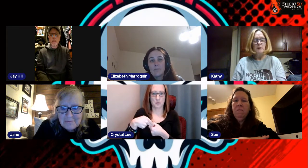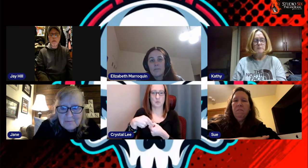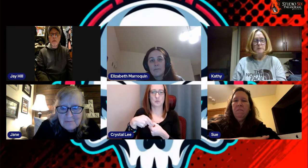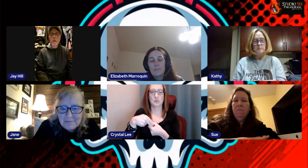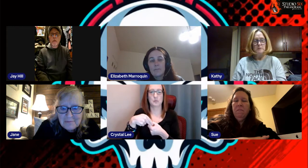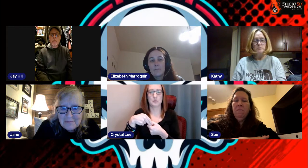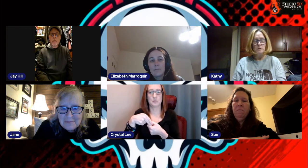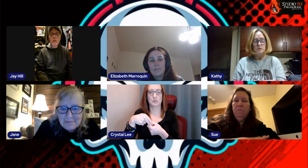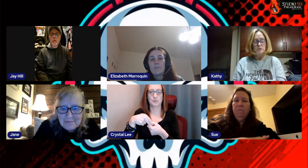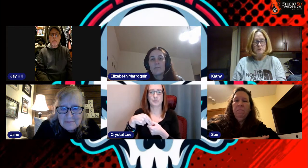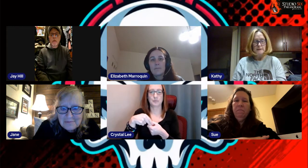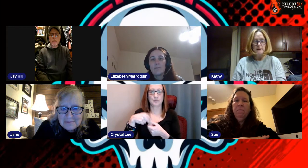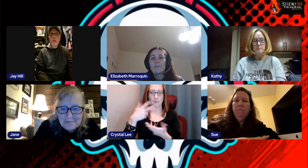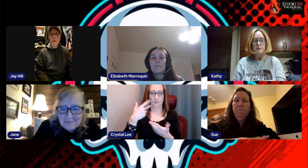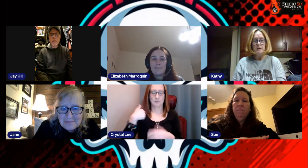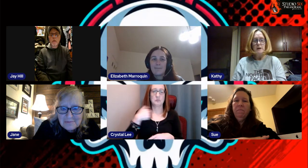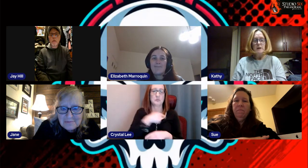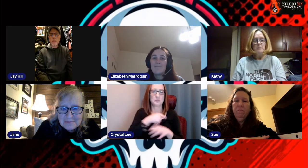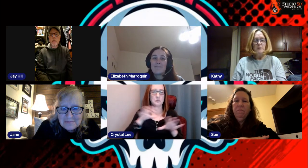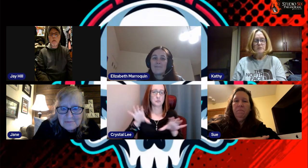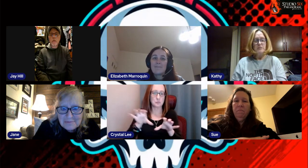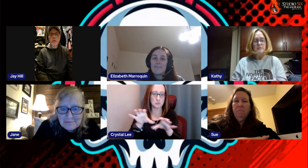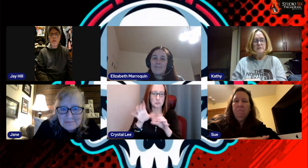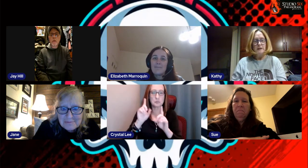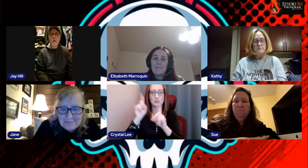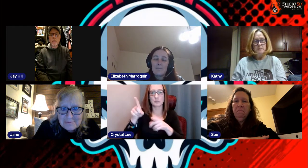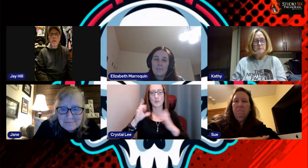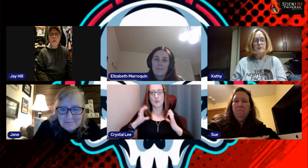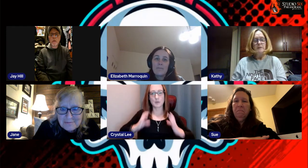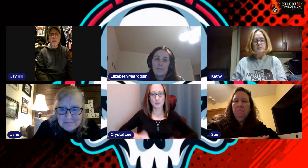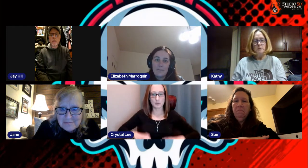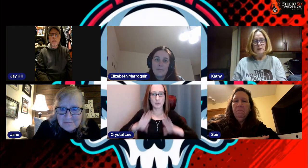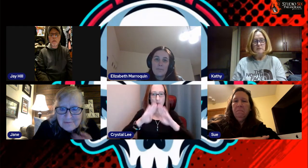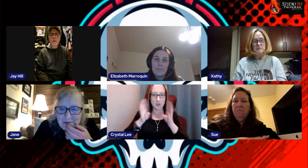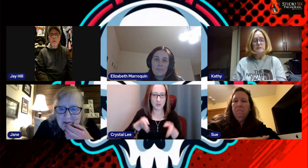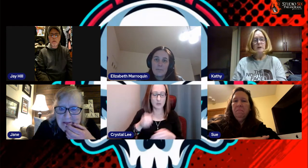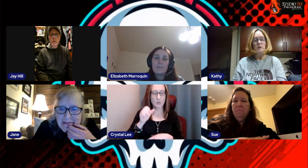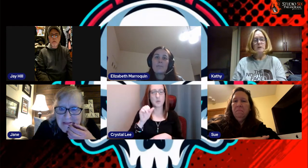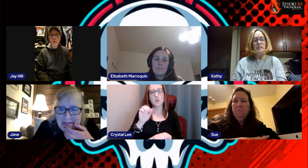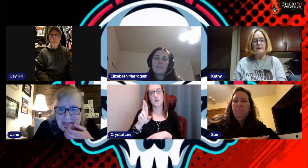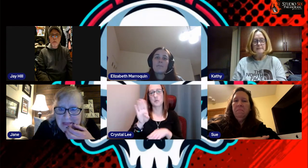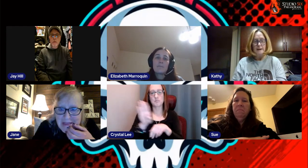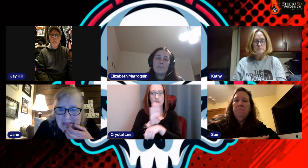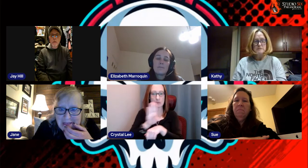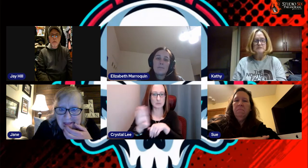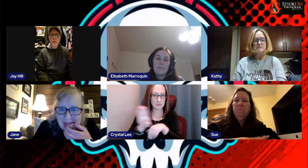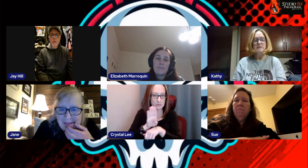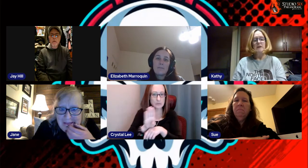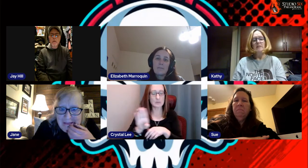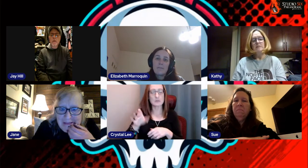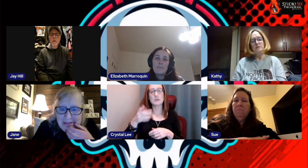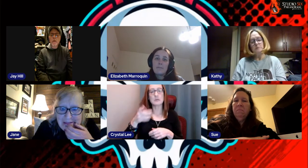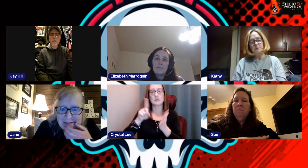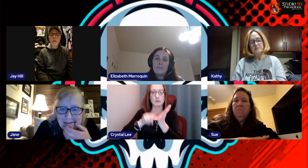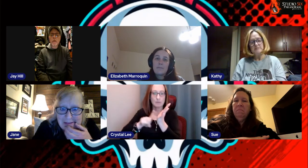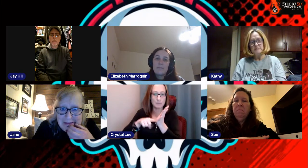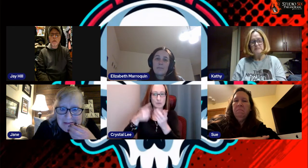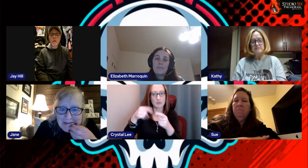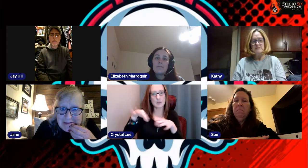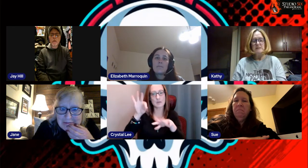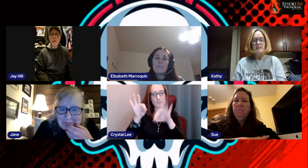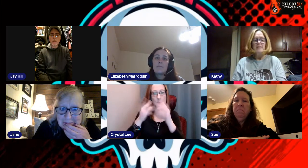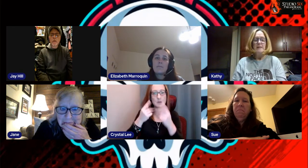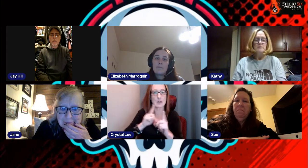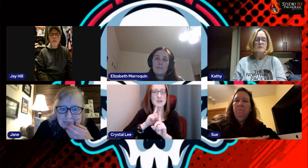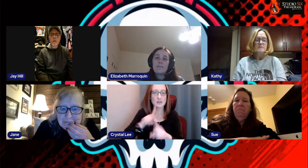two hearing people joining her team. But there's three deaf people and two hearing. They go to client houses, they do